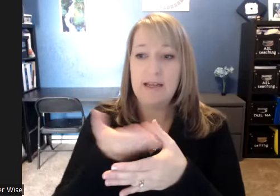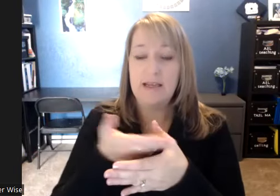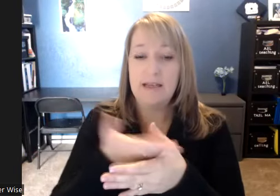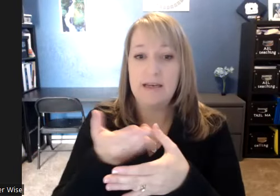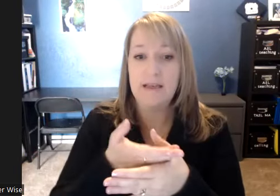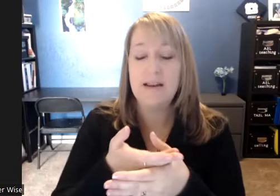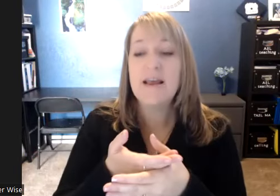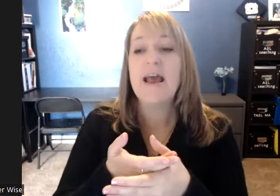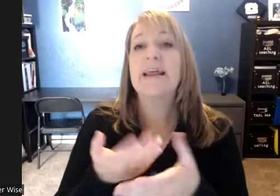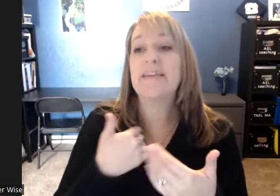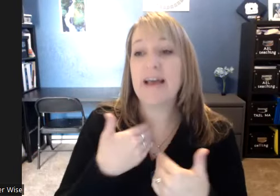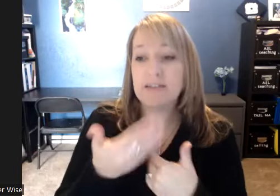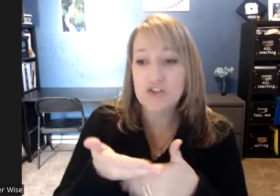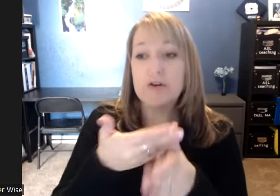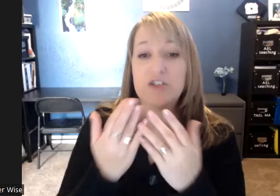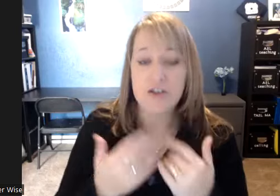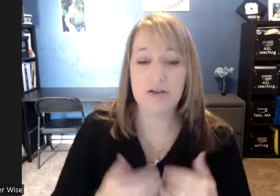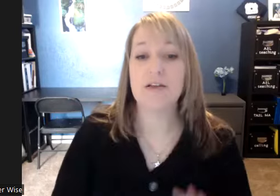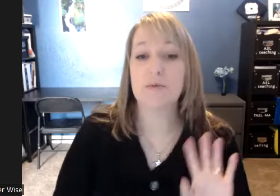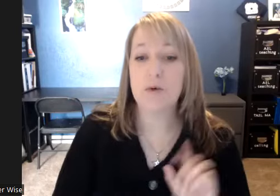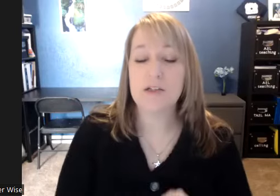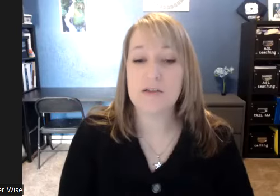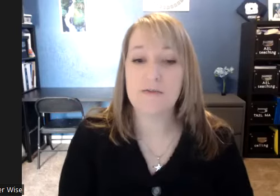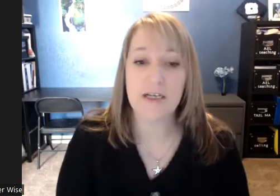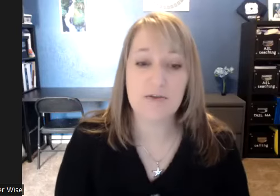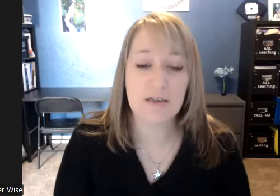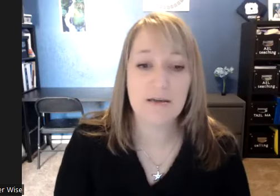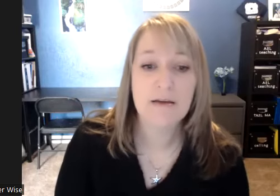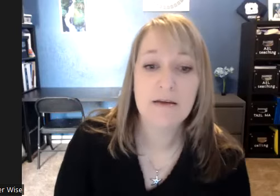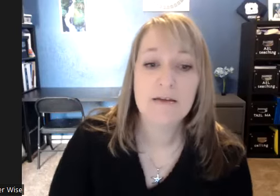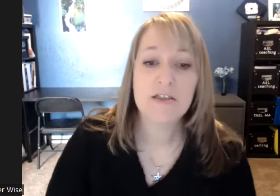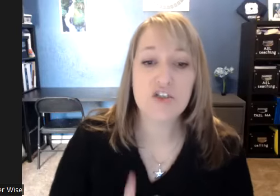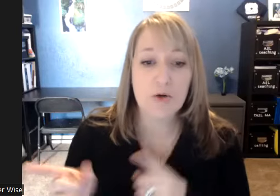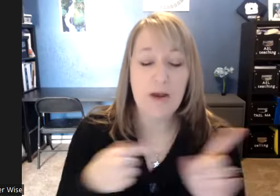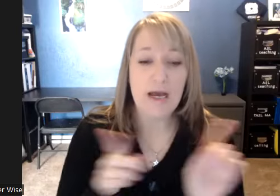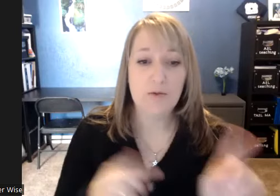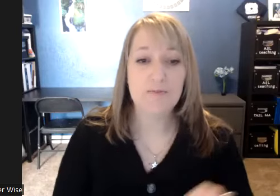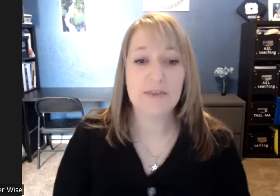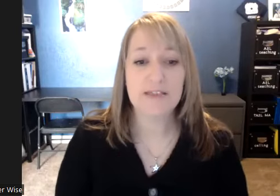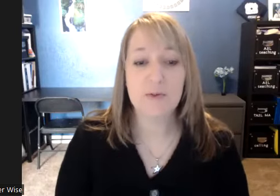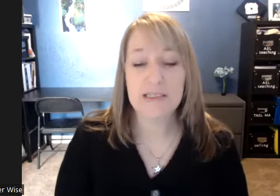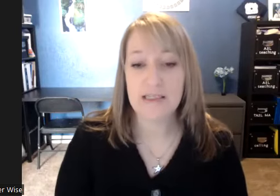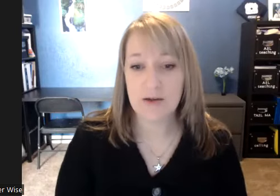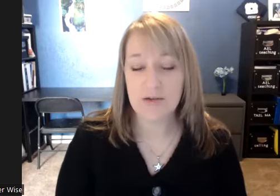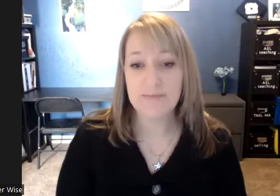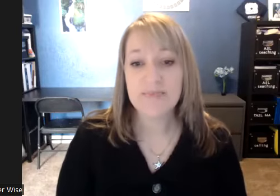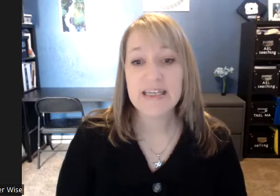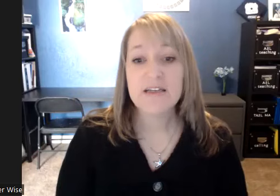hit, hit, hit. And again, that's directional, and we'll watch the video to show how the different ways that goes.